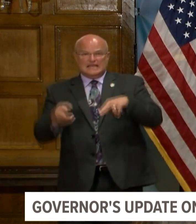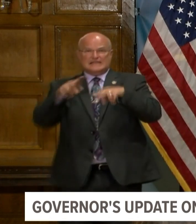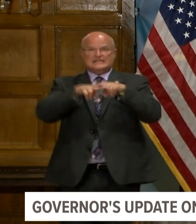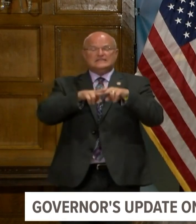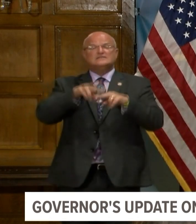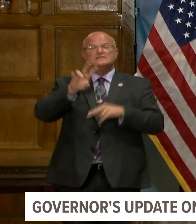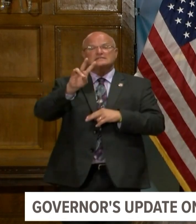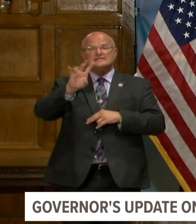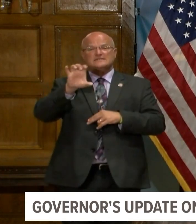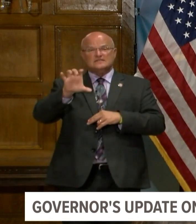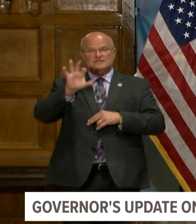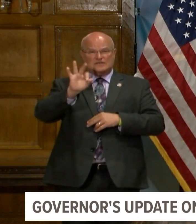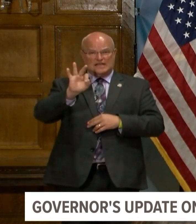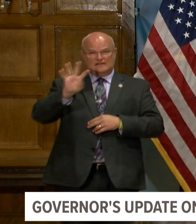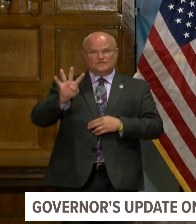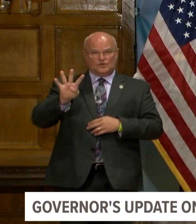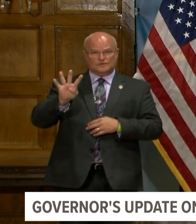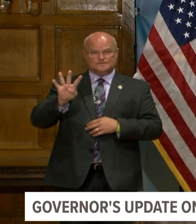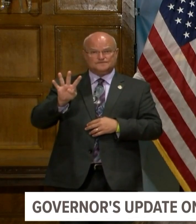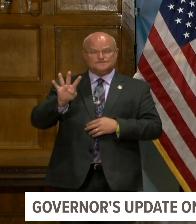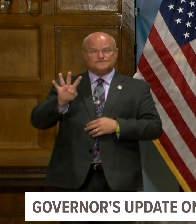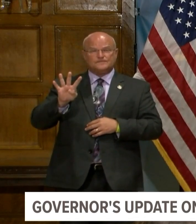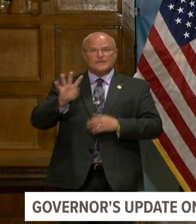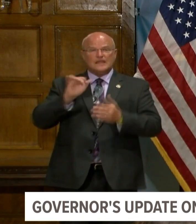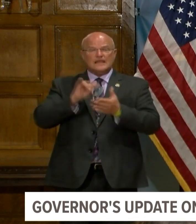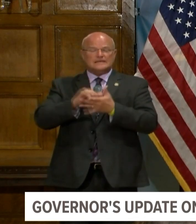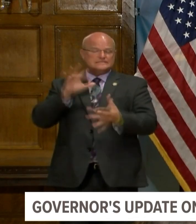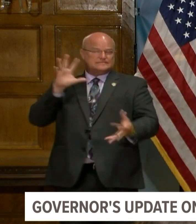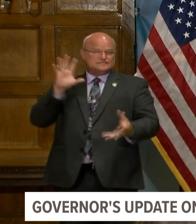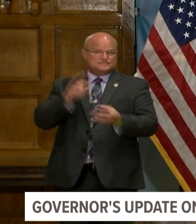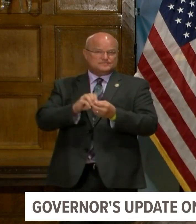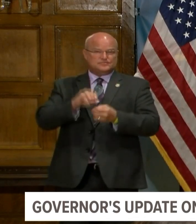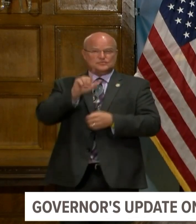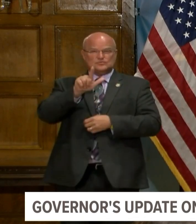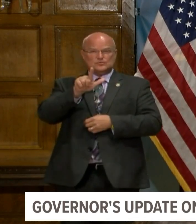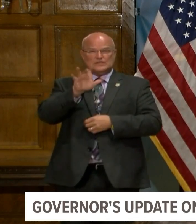additional 794 cases. That brings us to